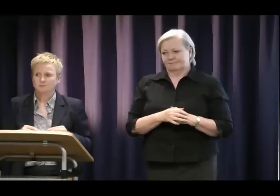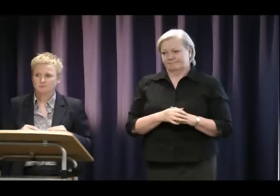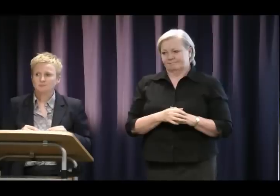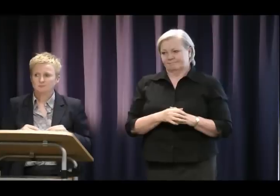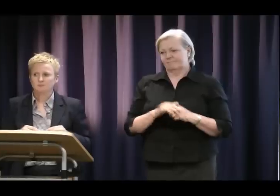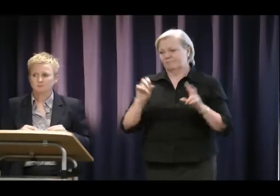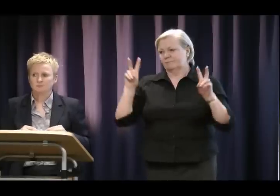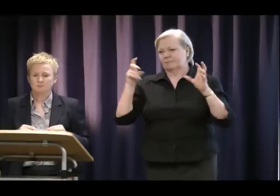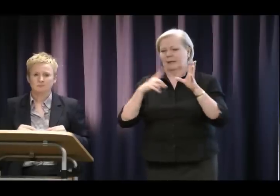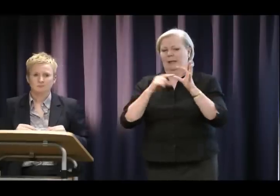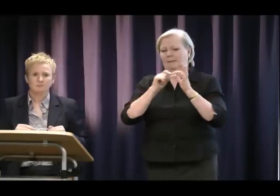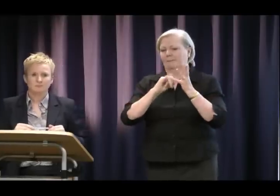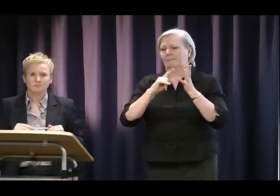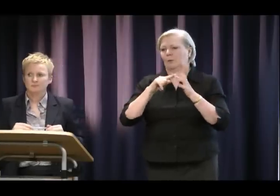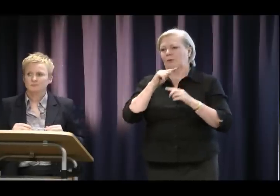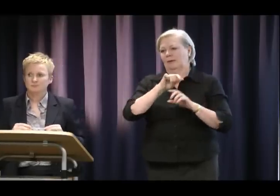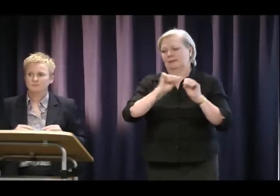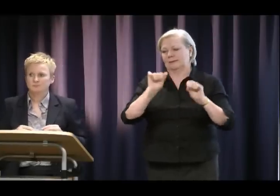regardless.